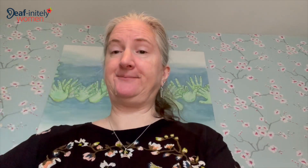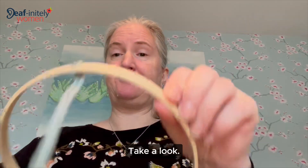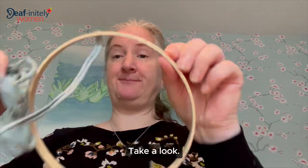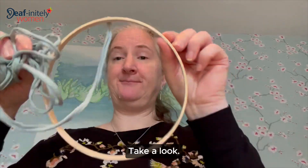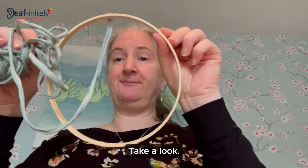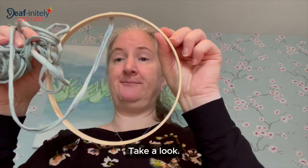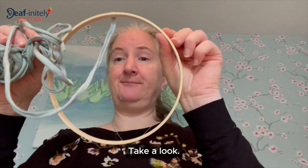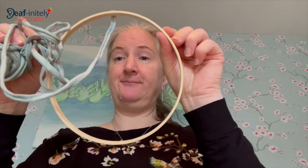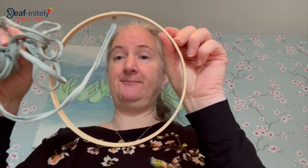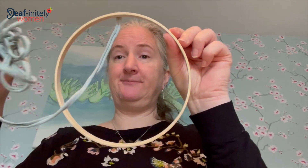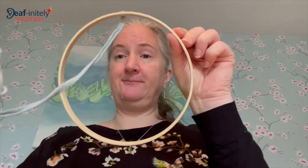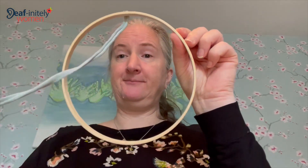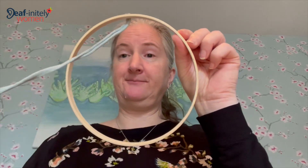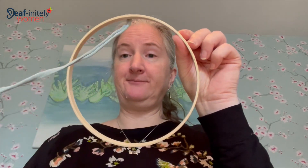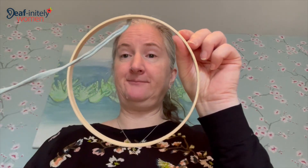Take a look.